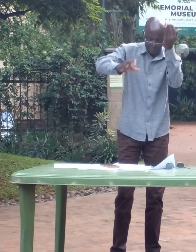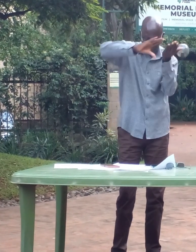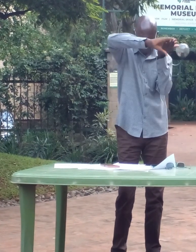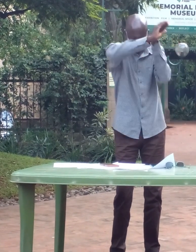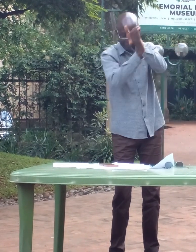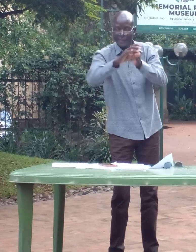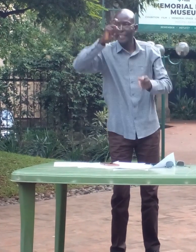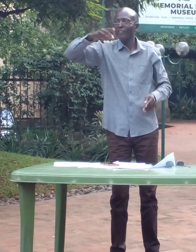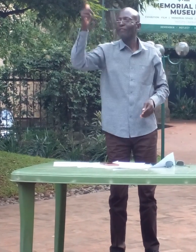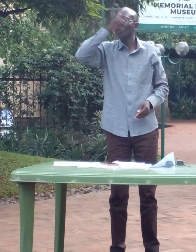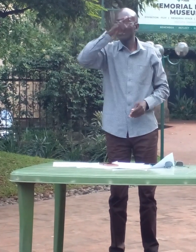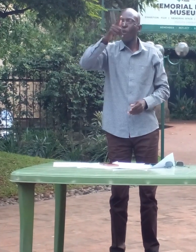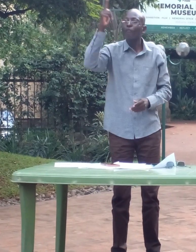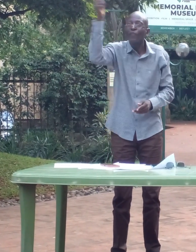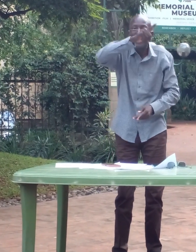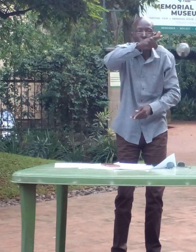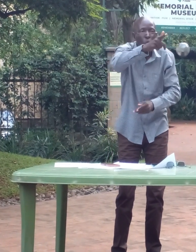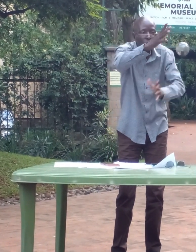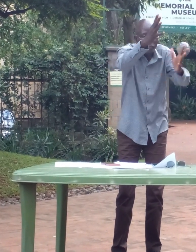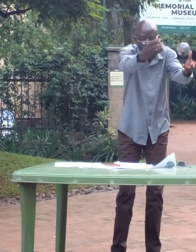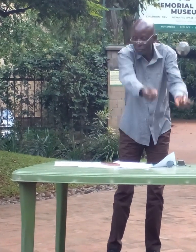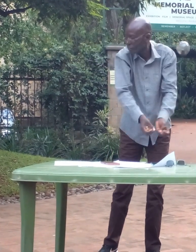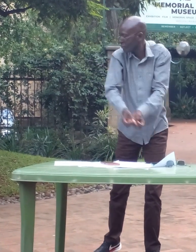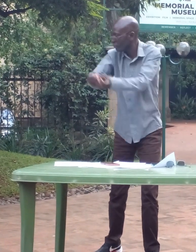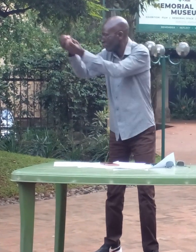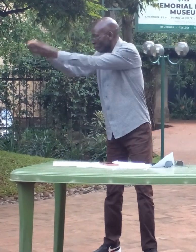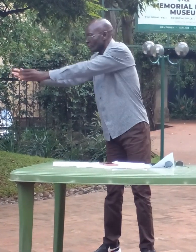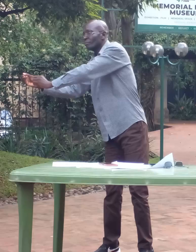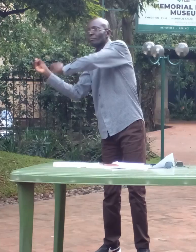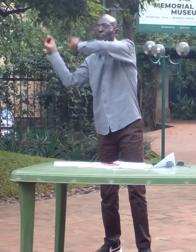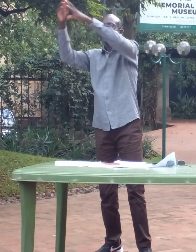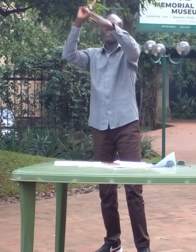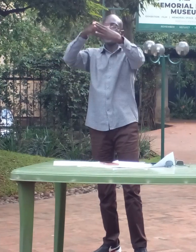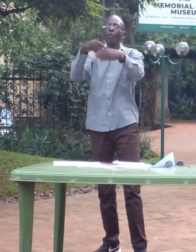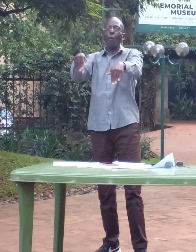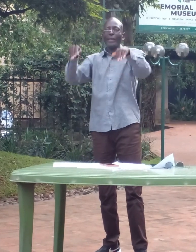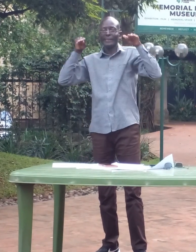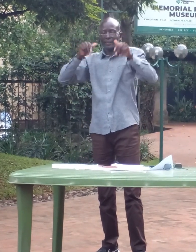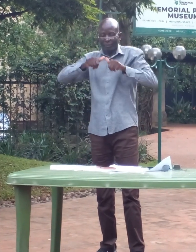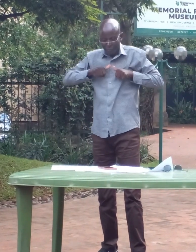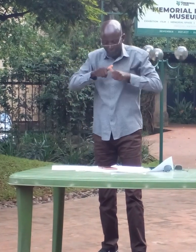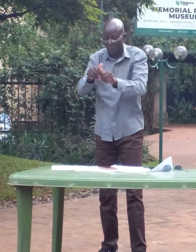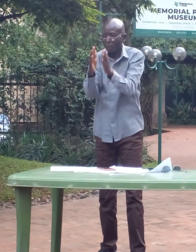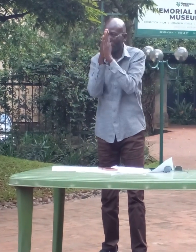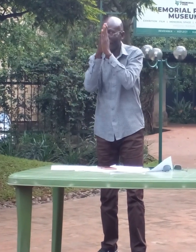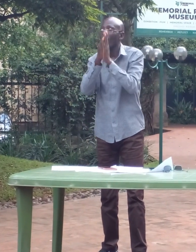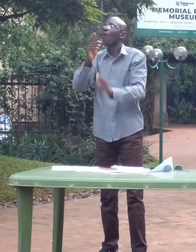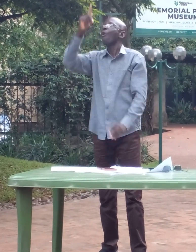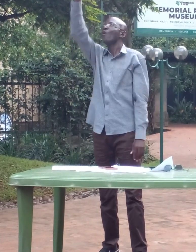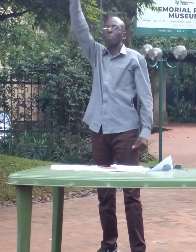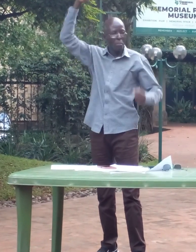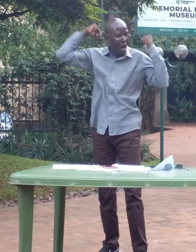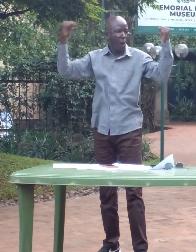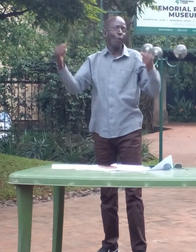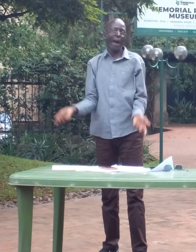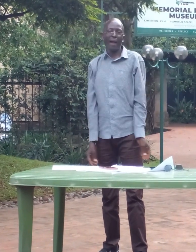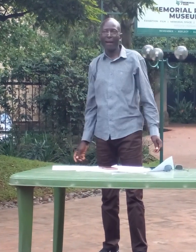cycling, and wrestling. Video yourself, and then you give it to Boston, and then you send it,